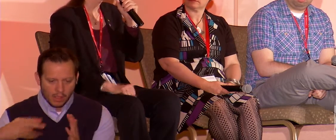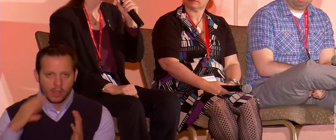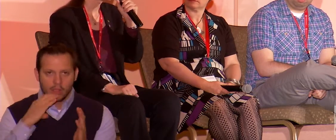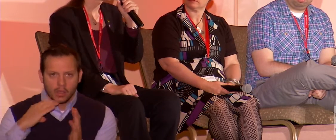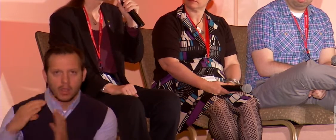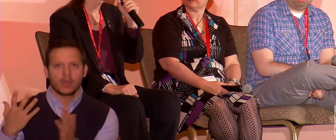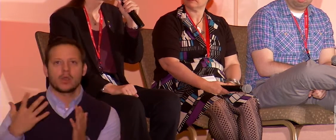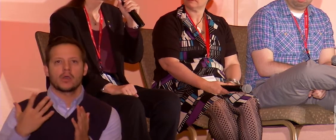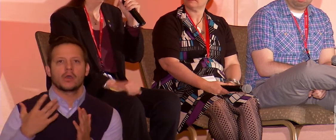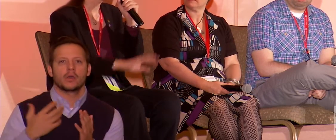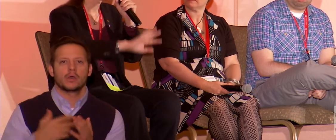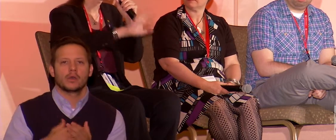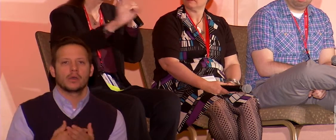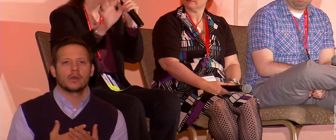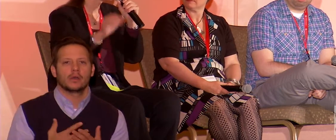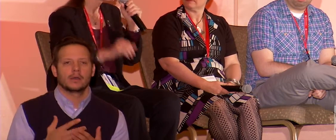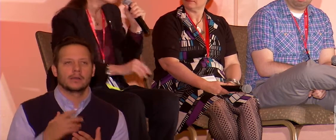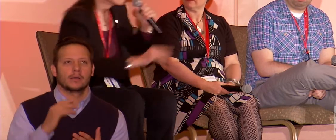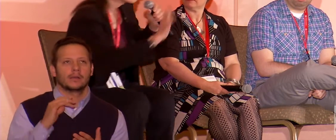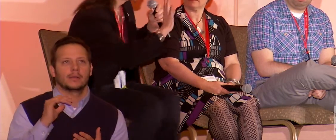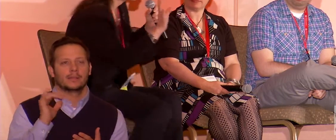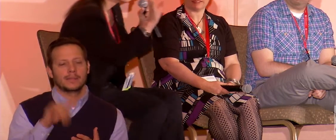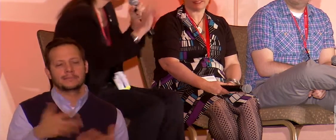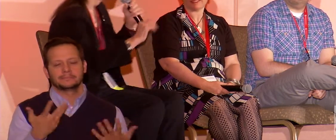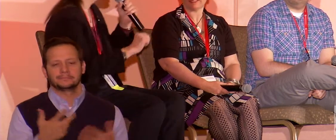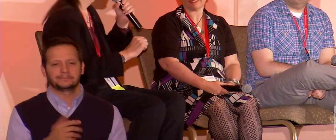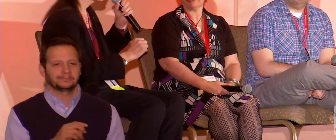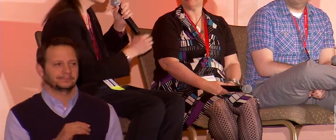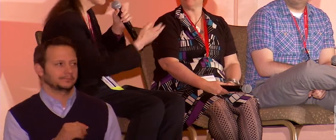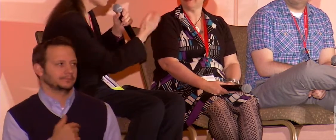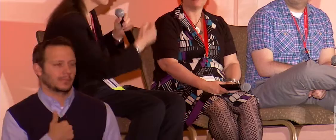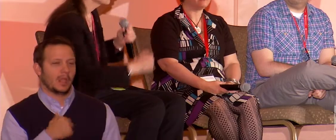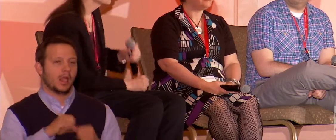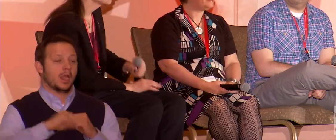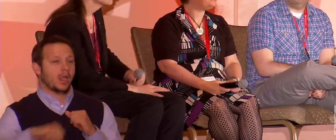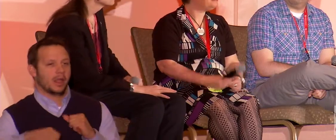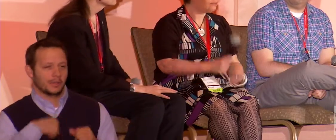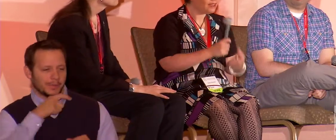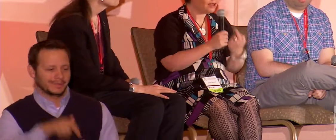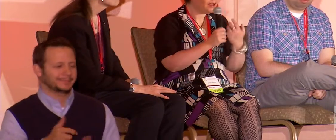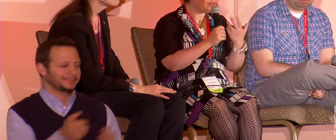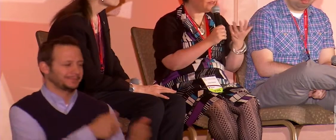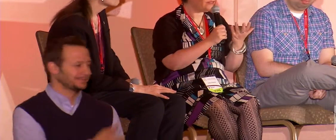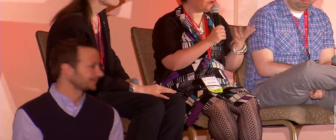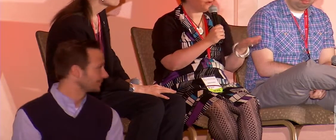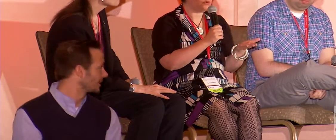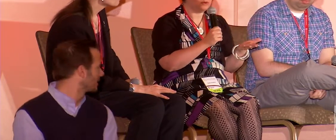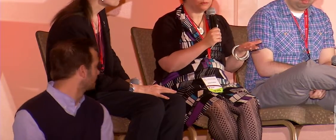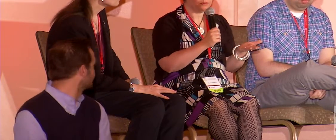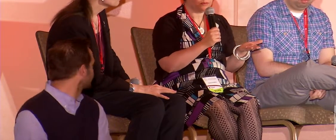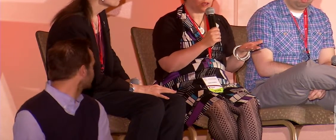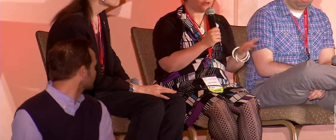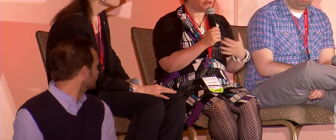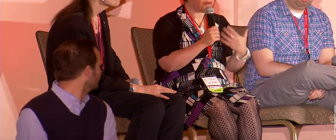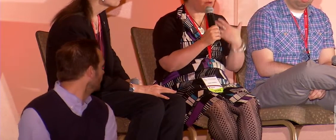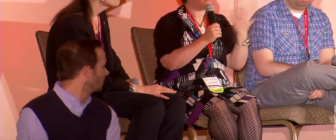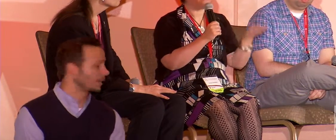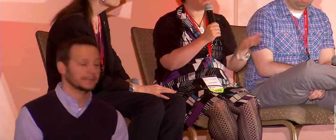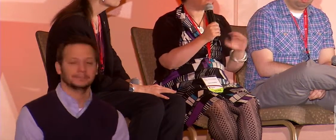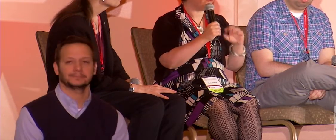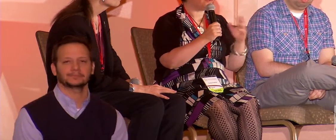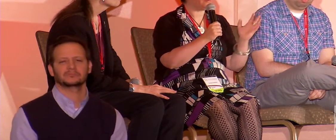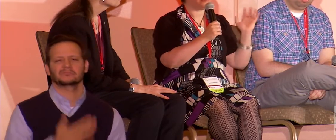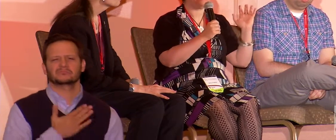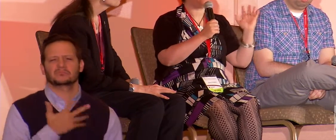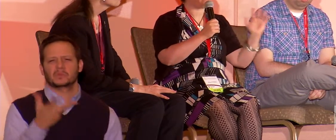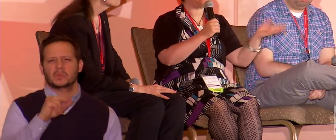magazine in the 70s. A long time. Okay, we'll keep going on. So, and certainly my own